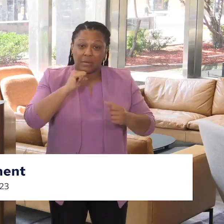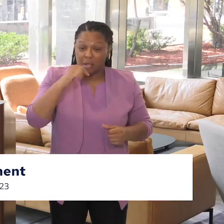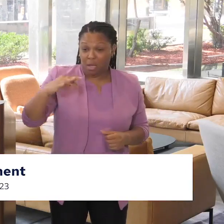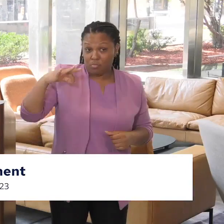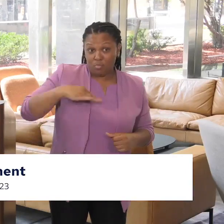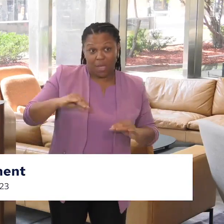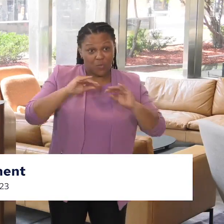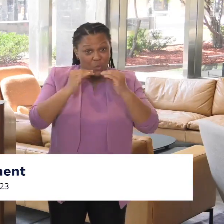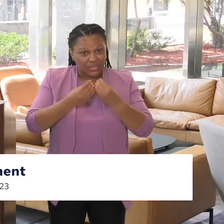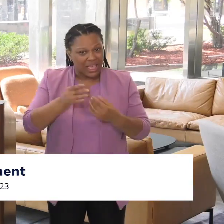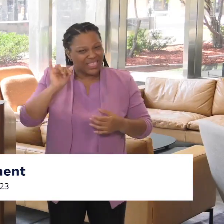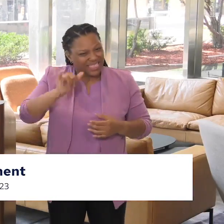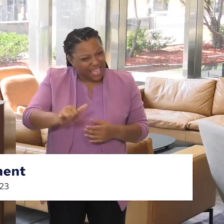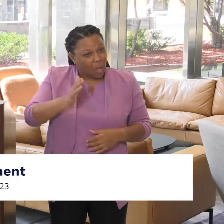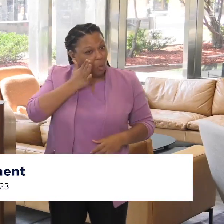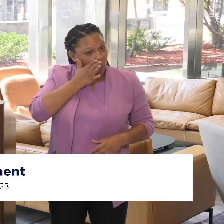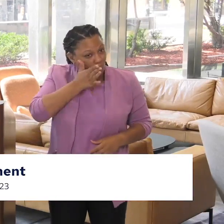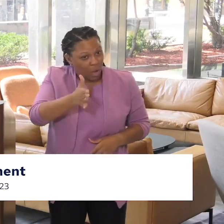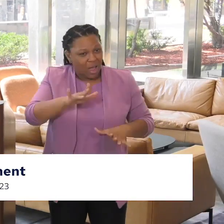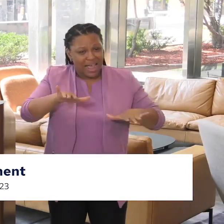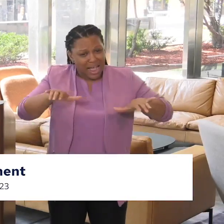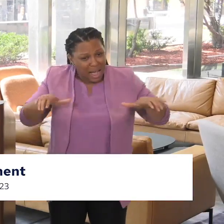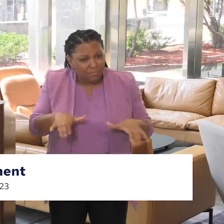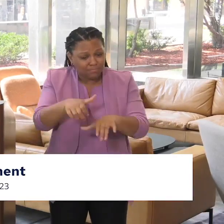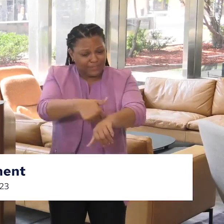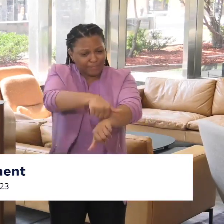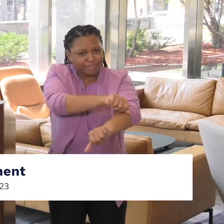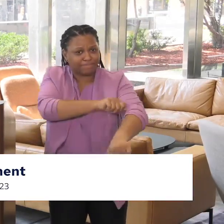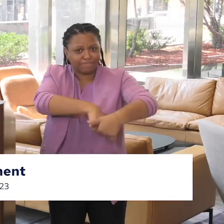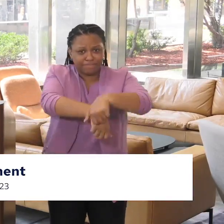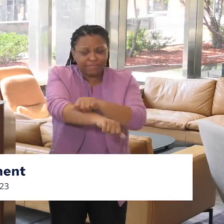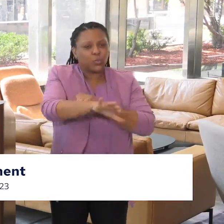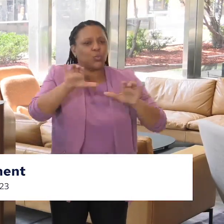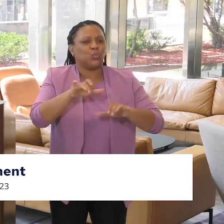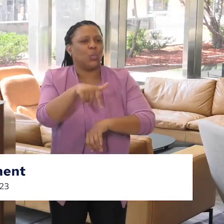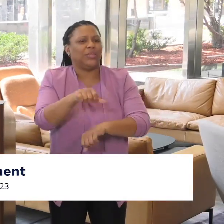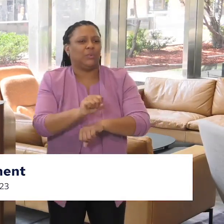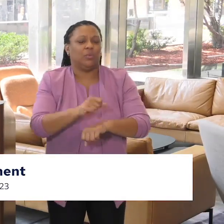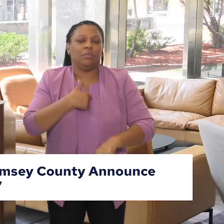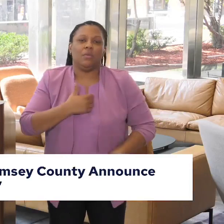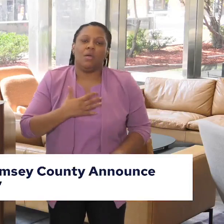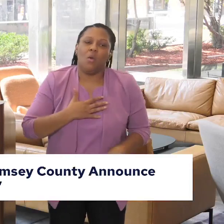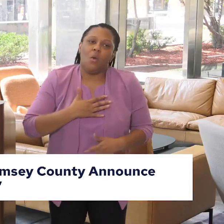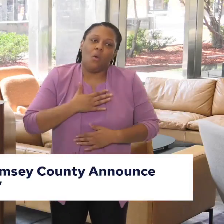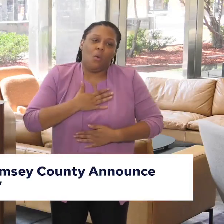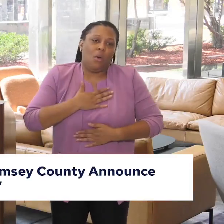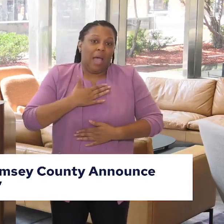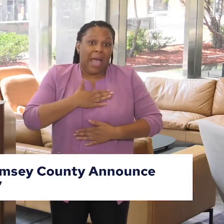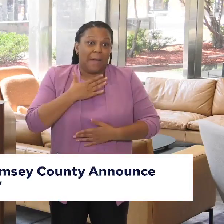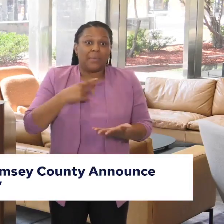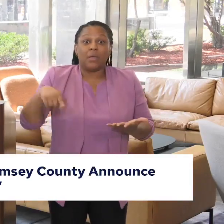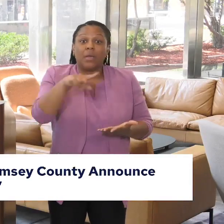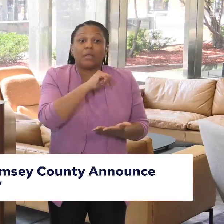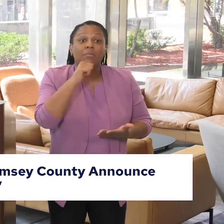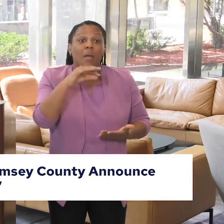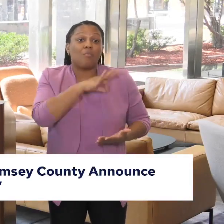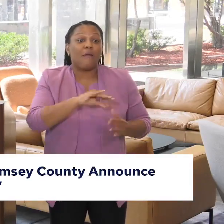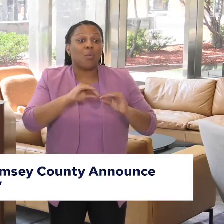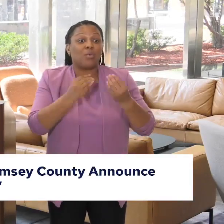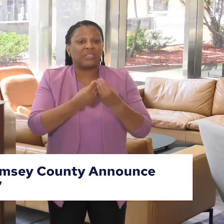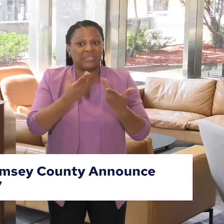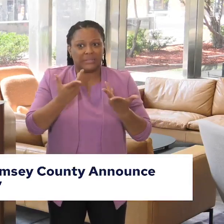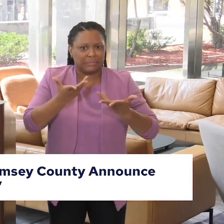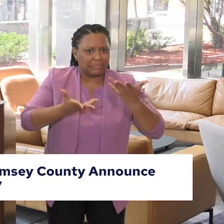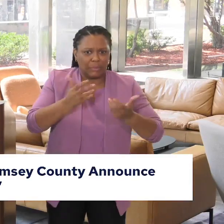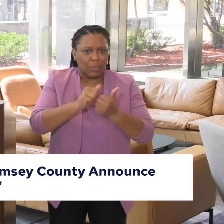these fabulous programs. So I'm so glad that you're included, not only in the money that's moving forward, that was